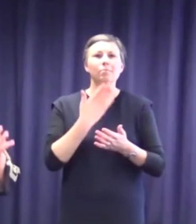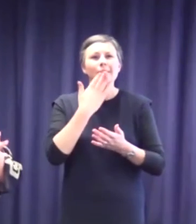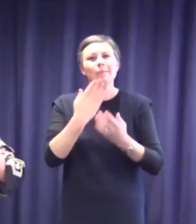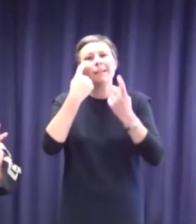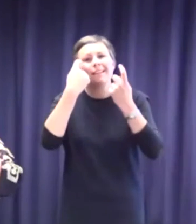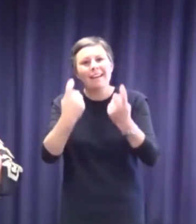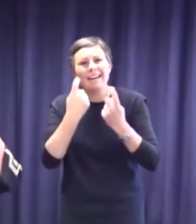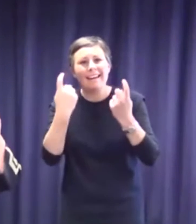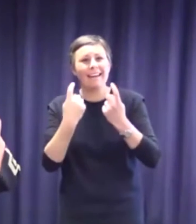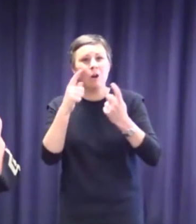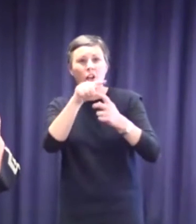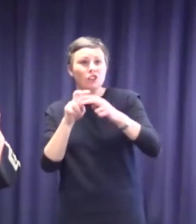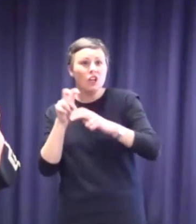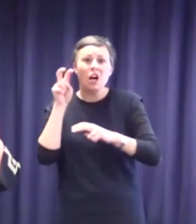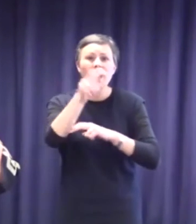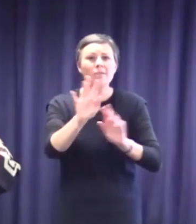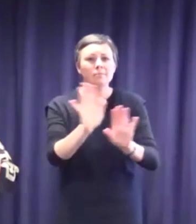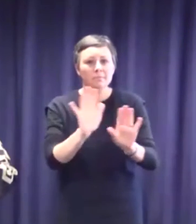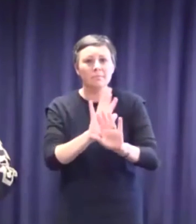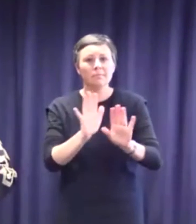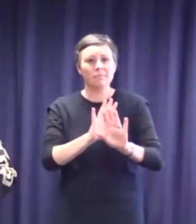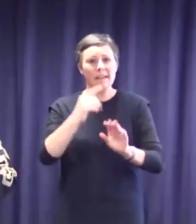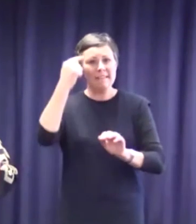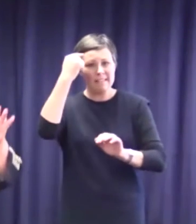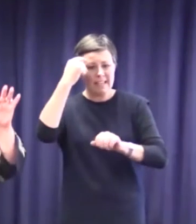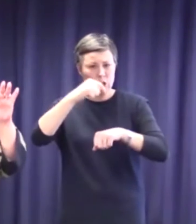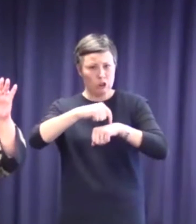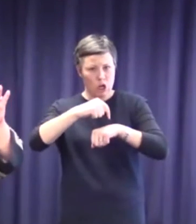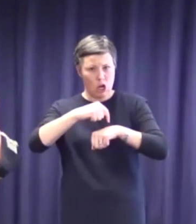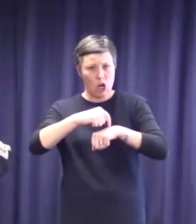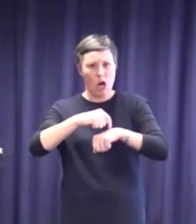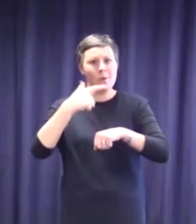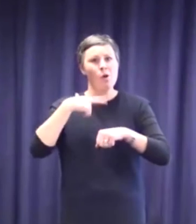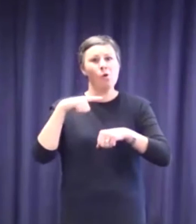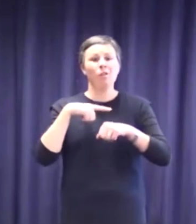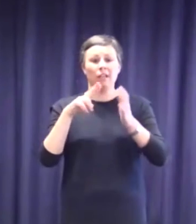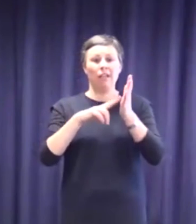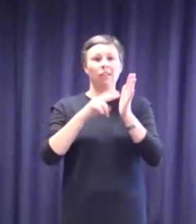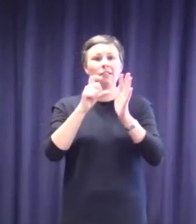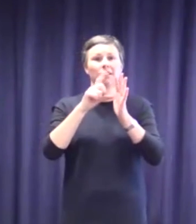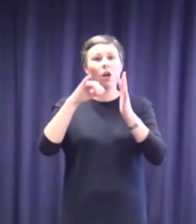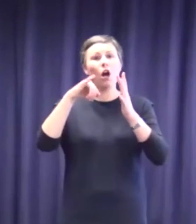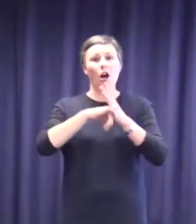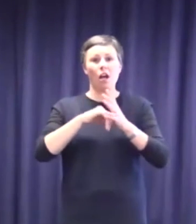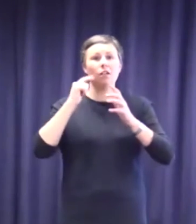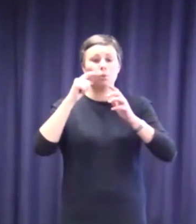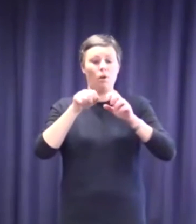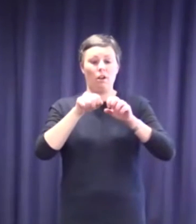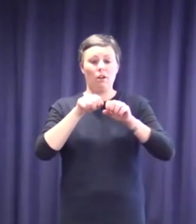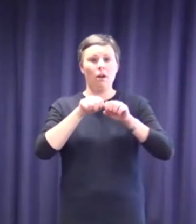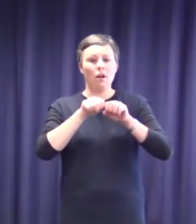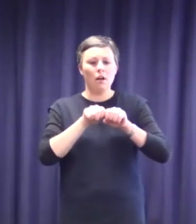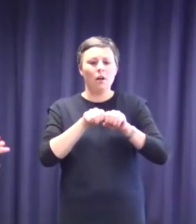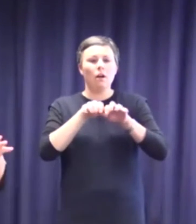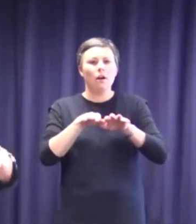careful what you are doing and look at the timing of transitioning NABS funding across to the